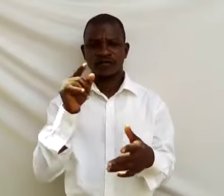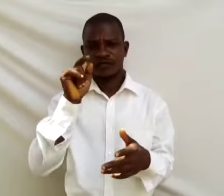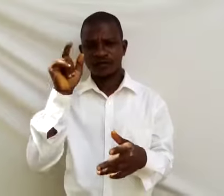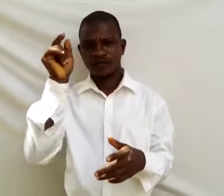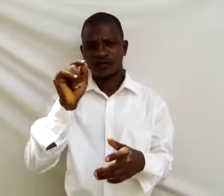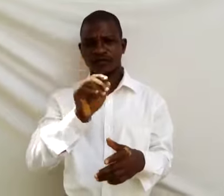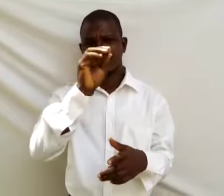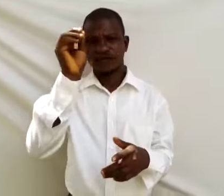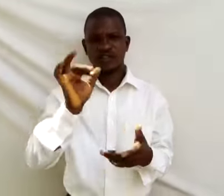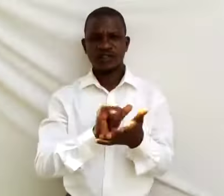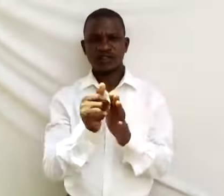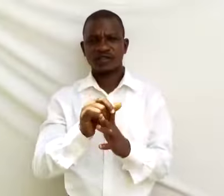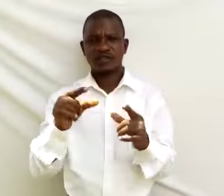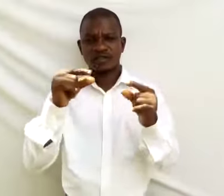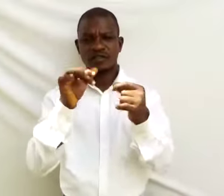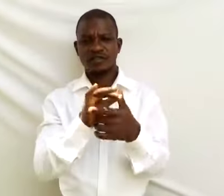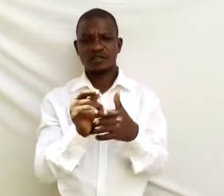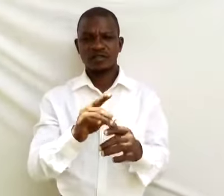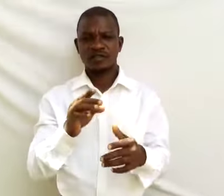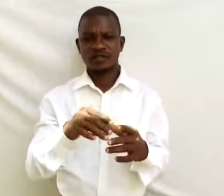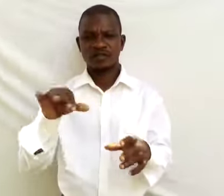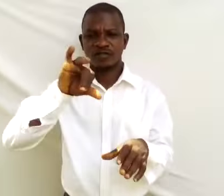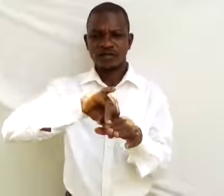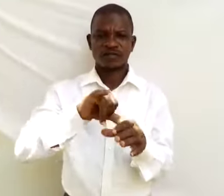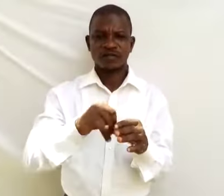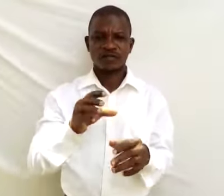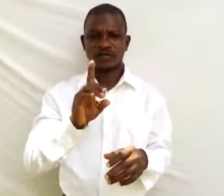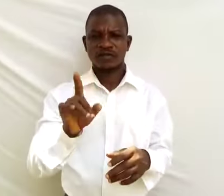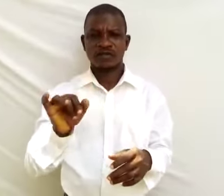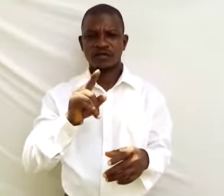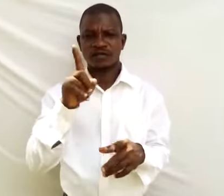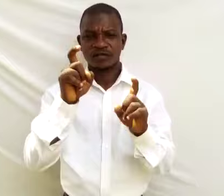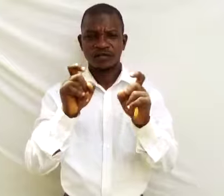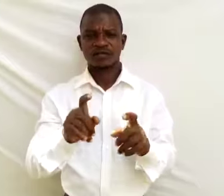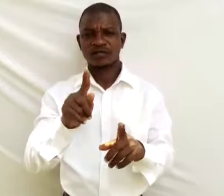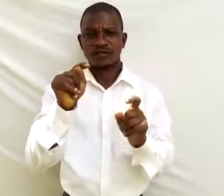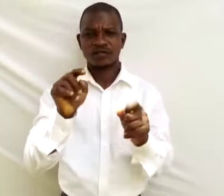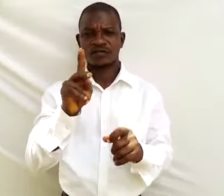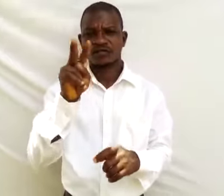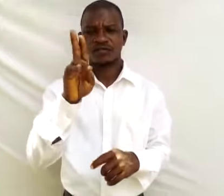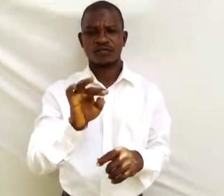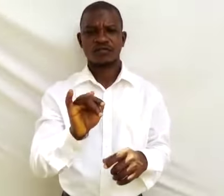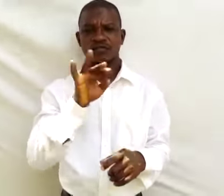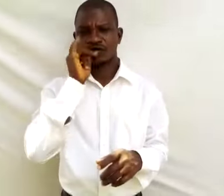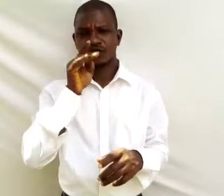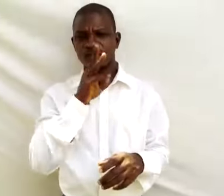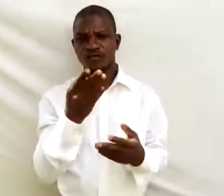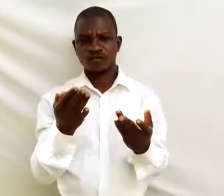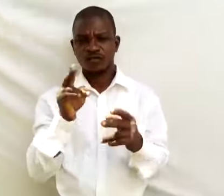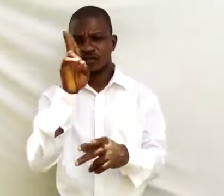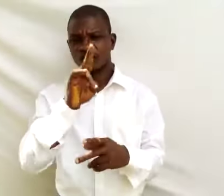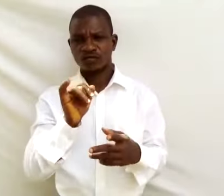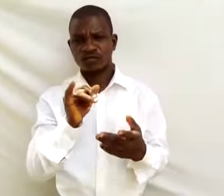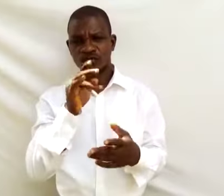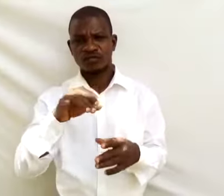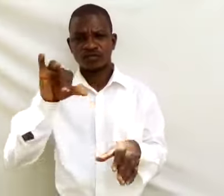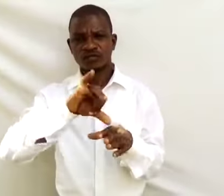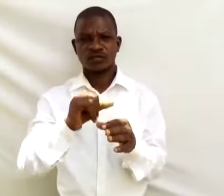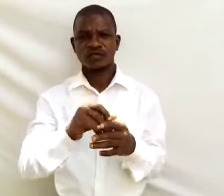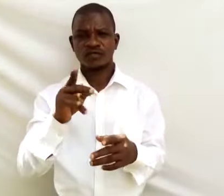pour it into the petri dishes or test tubes you are going to use. Petri dishes should be filled